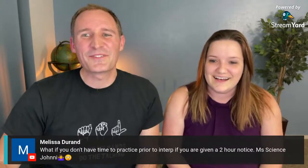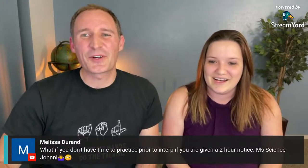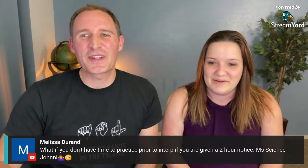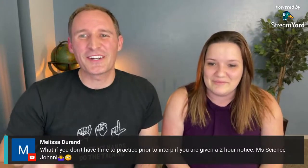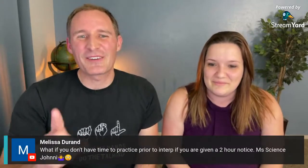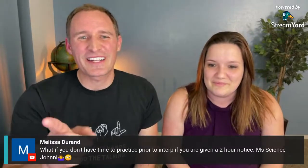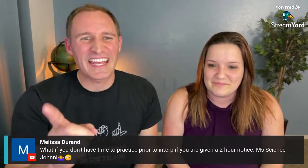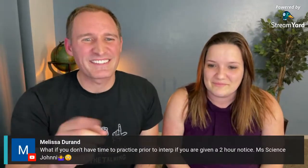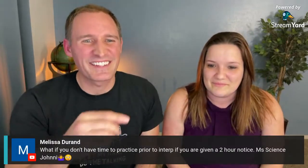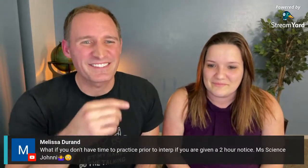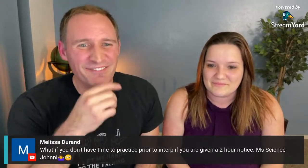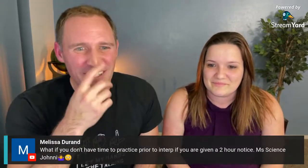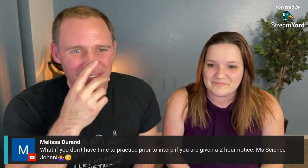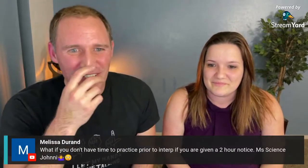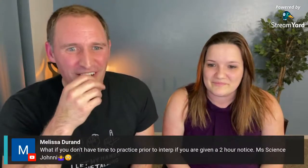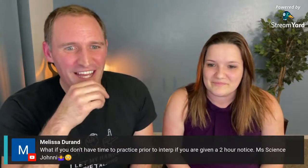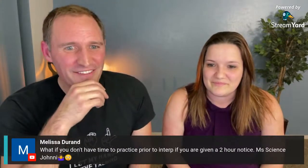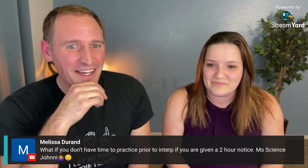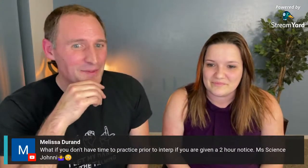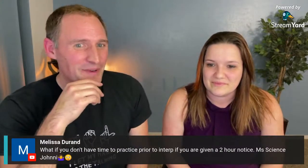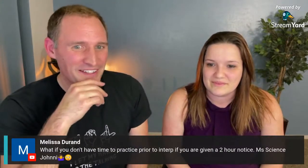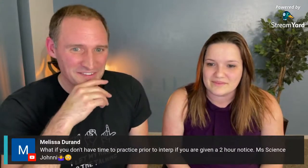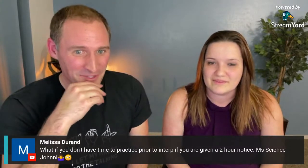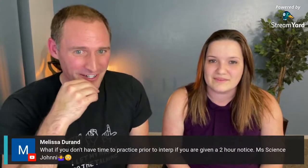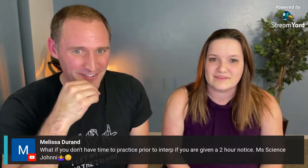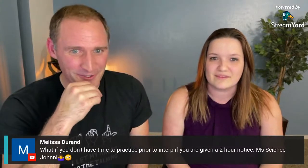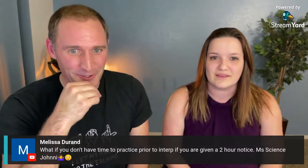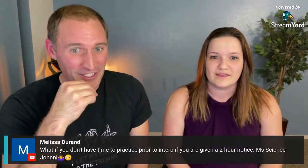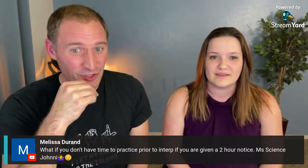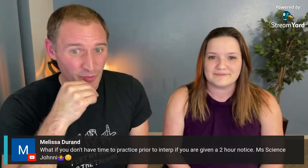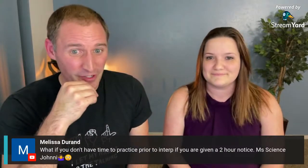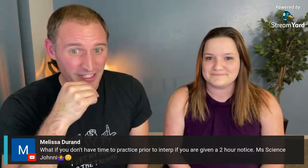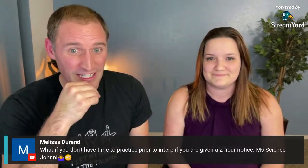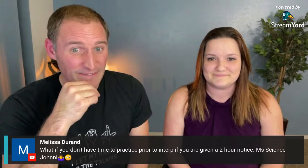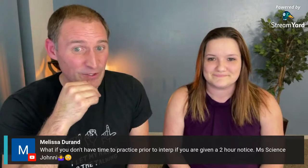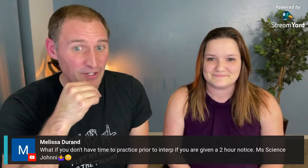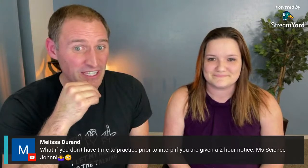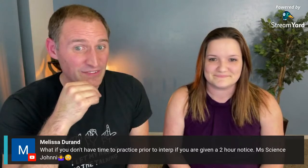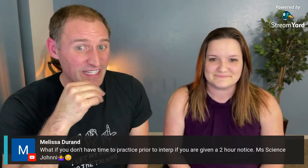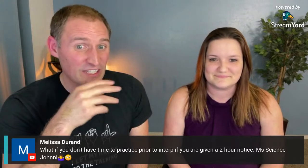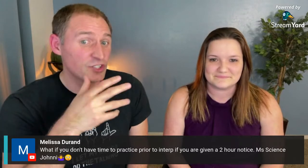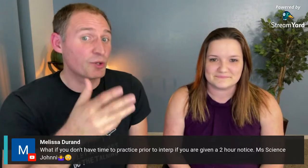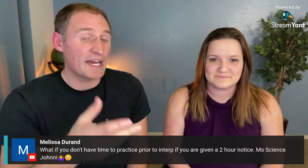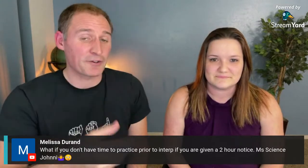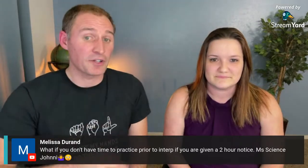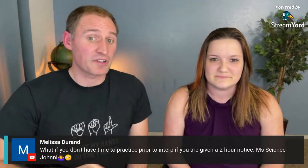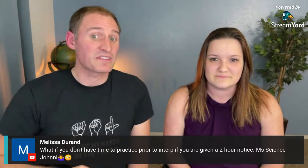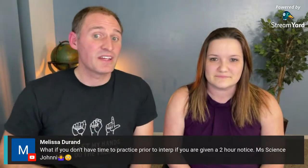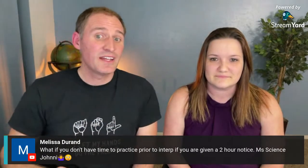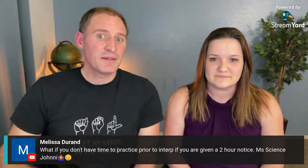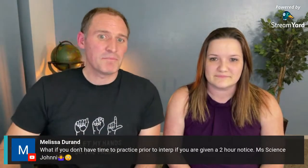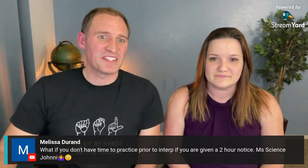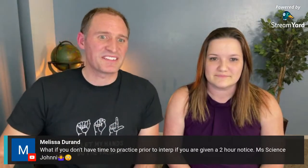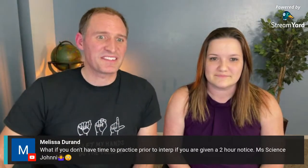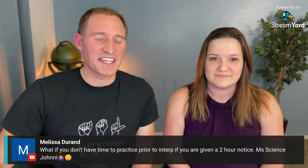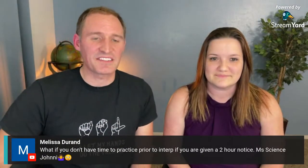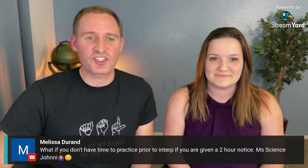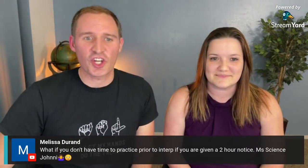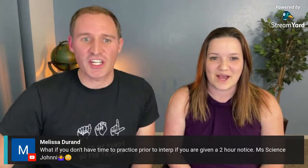Before we go, I want to answer this one. What if you don't have time to practice prior to interpreting if you are given like a 2-hour notice? Miss Science Giant.